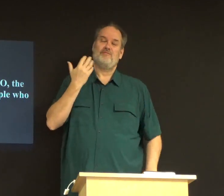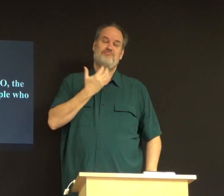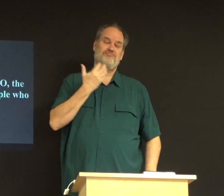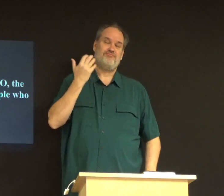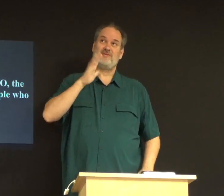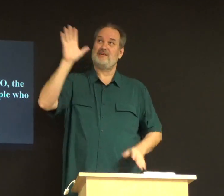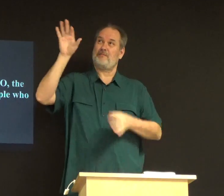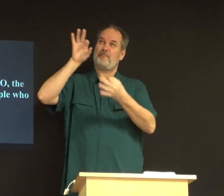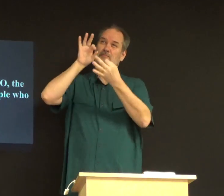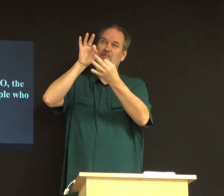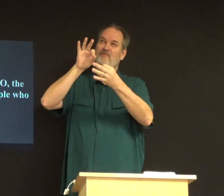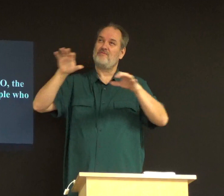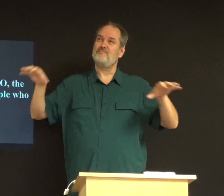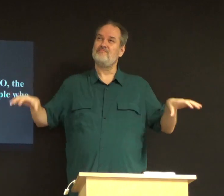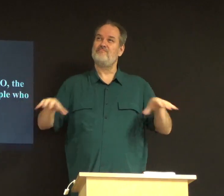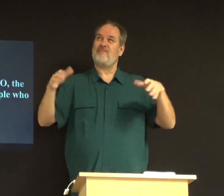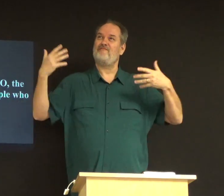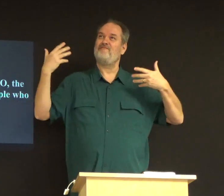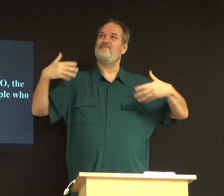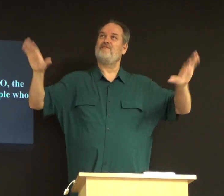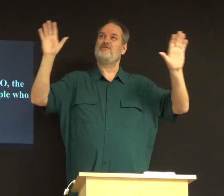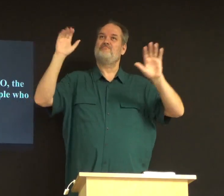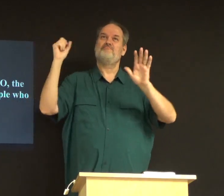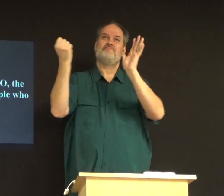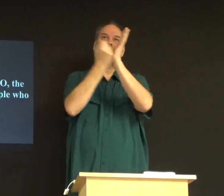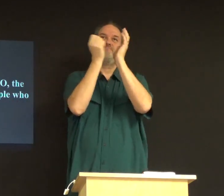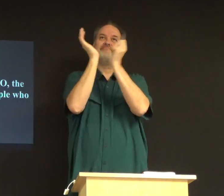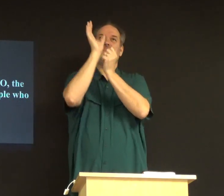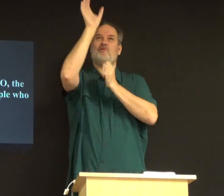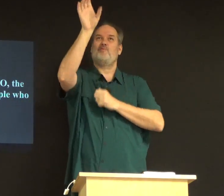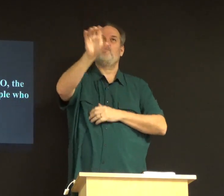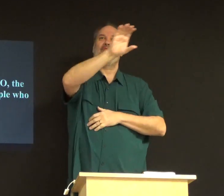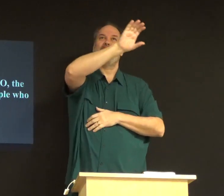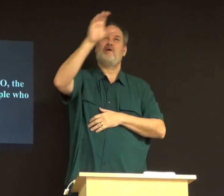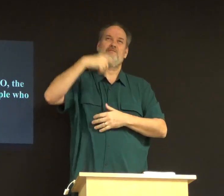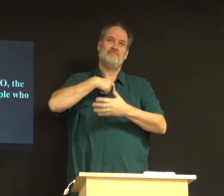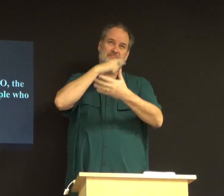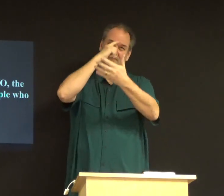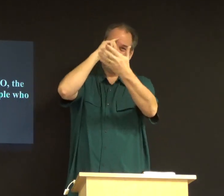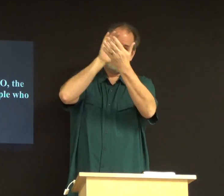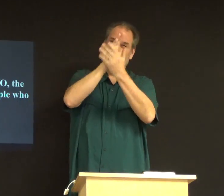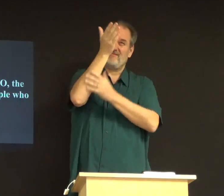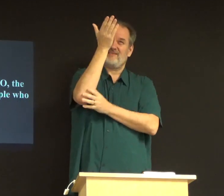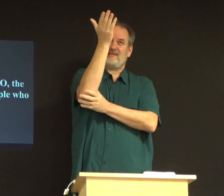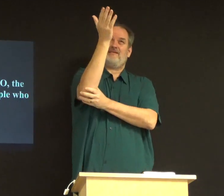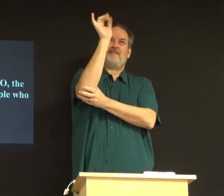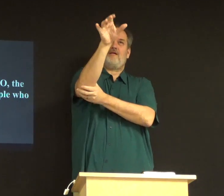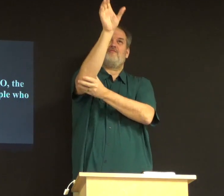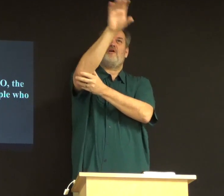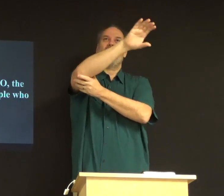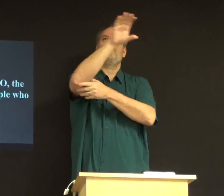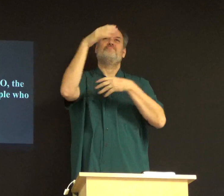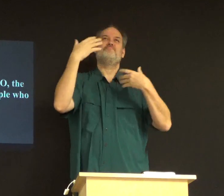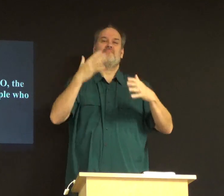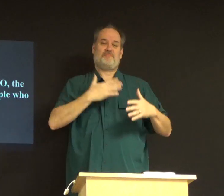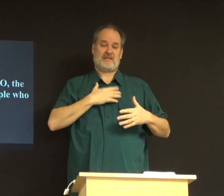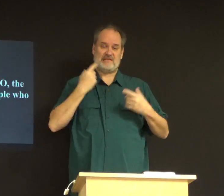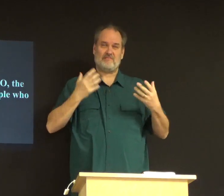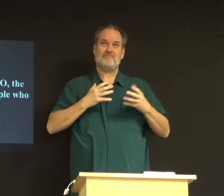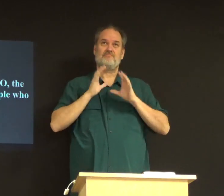friends. Jesus was saved me because of his perfect. I shouldn't think of the God on the cross. I'm going to believe in him,